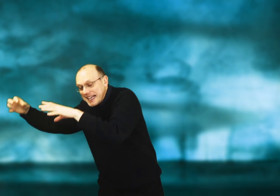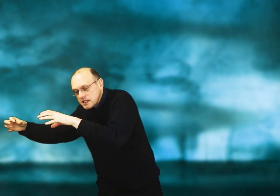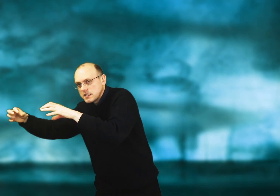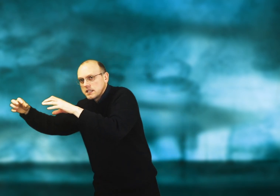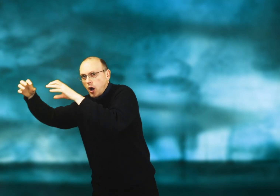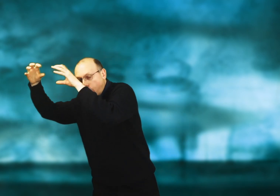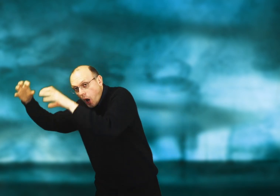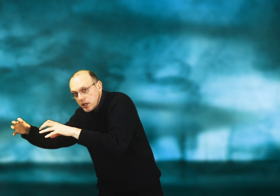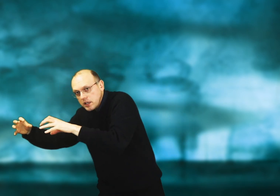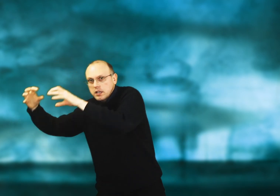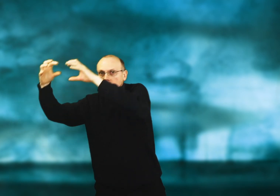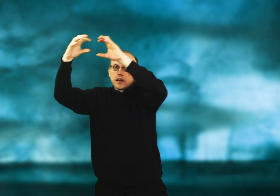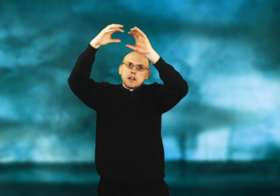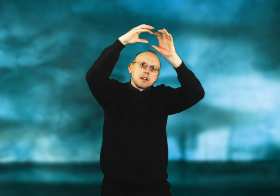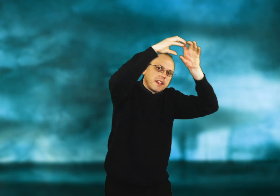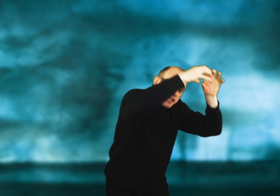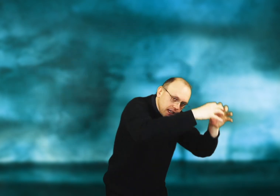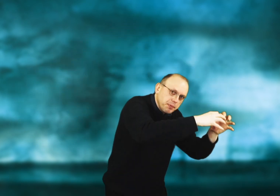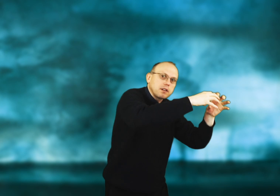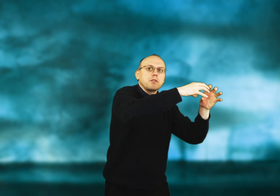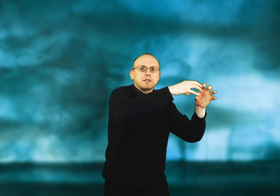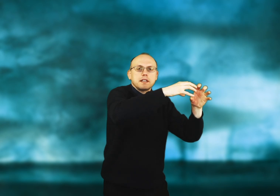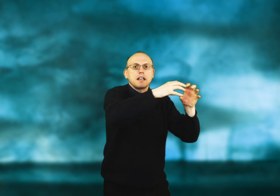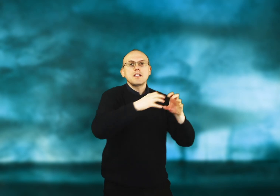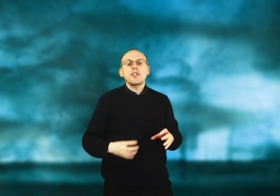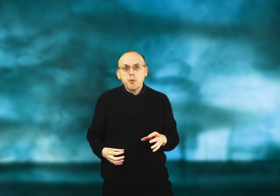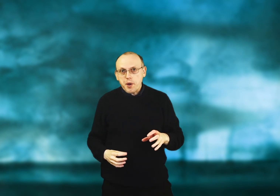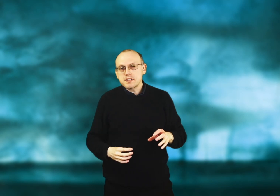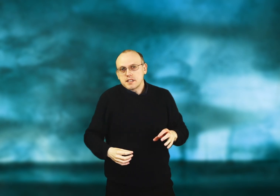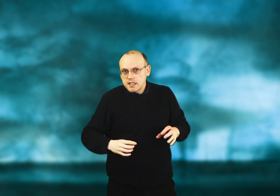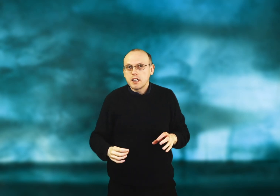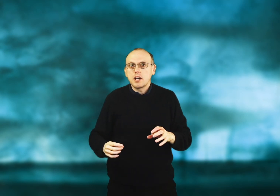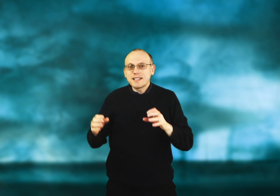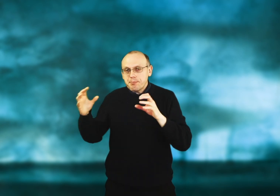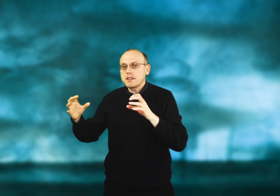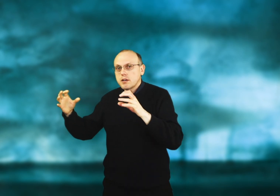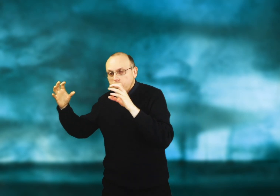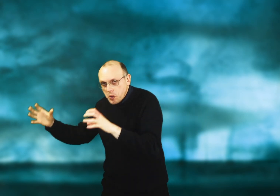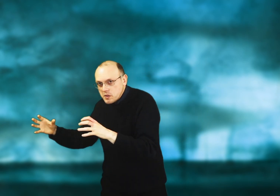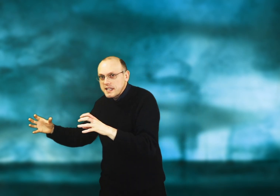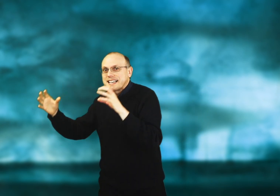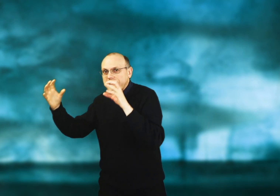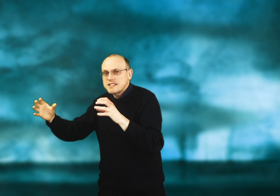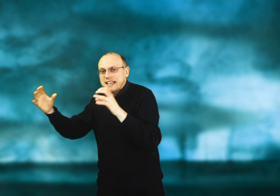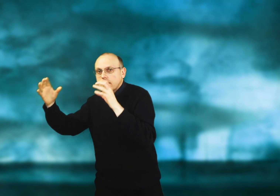depends on the independent clause. In other words, a dependent clause cannot stand on its